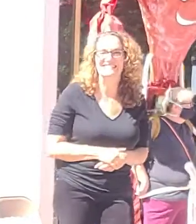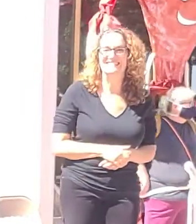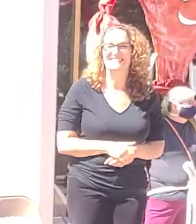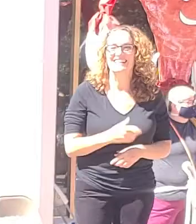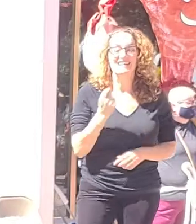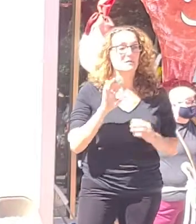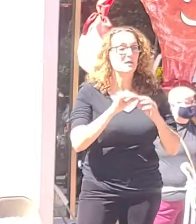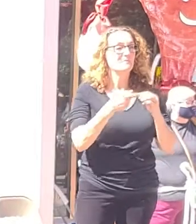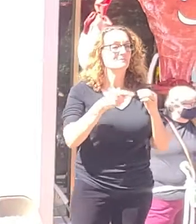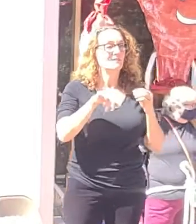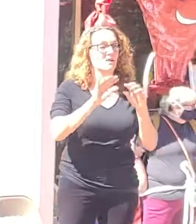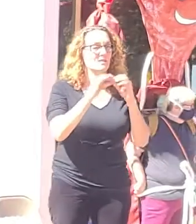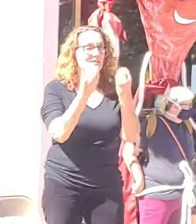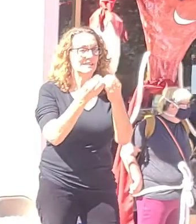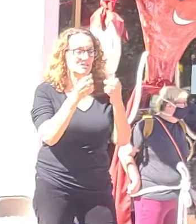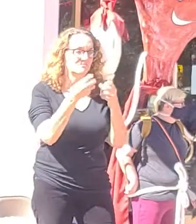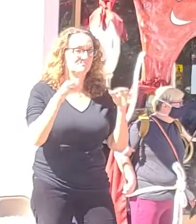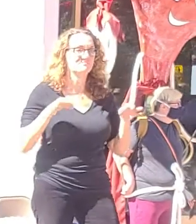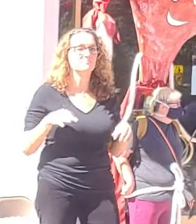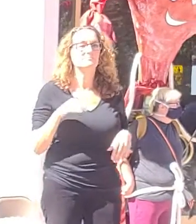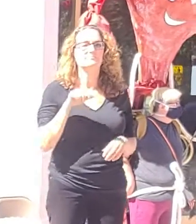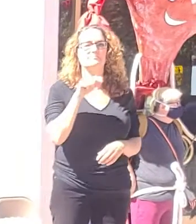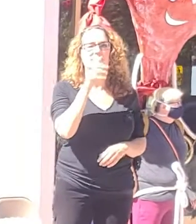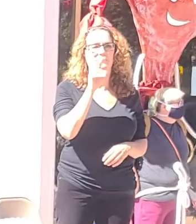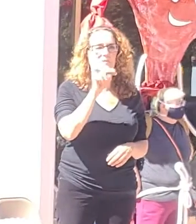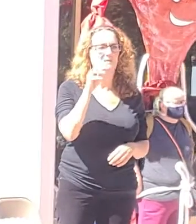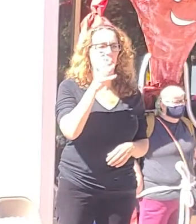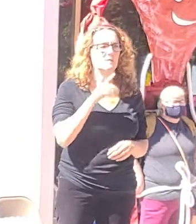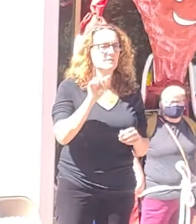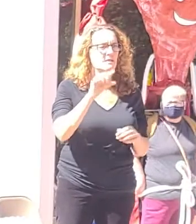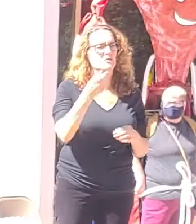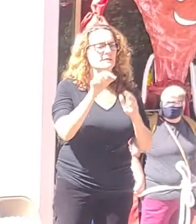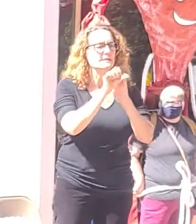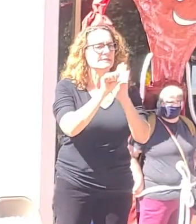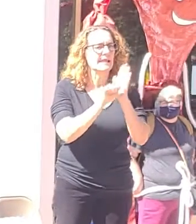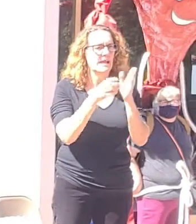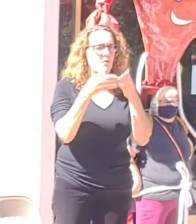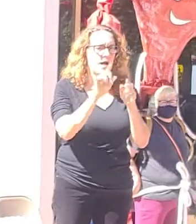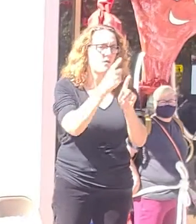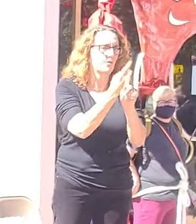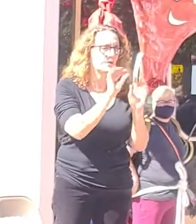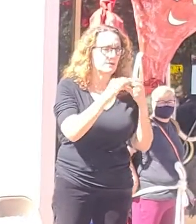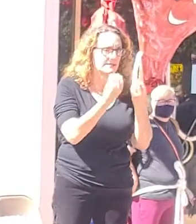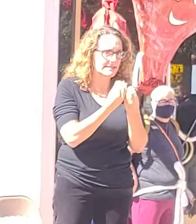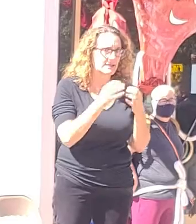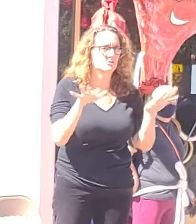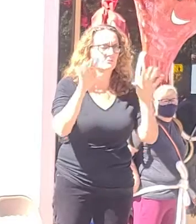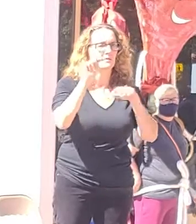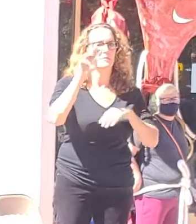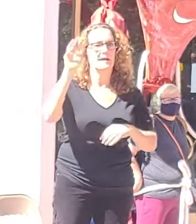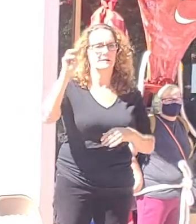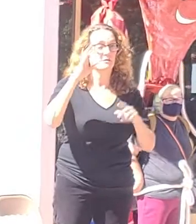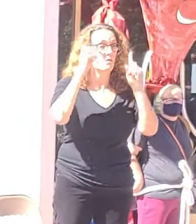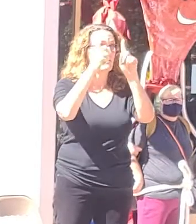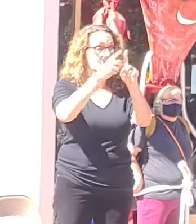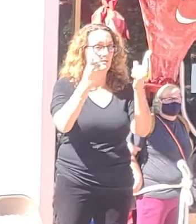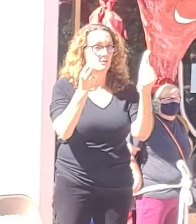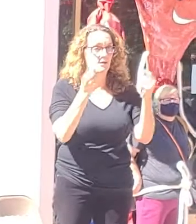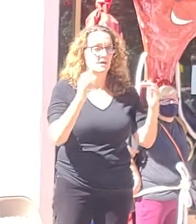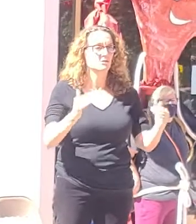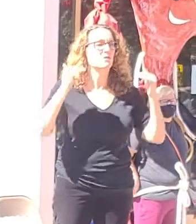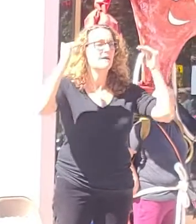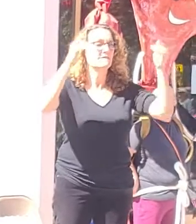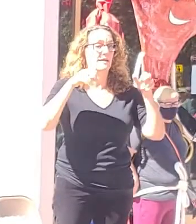little bit about our organization, NewMexicoWomen.org is the only statewide women's foundation in New Mexico, and our mission is to